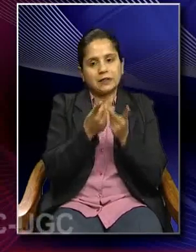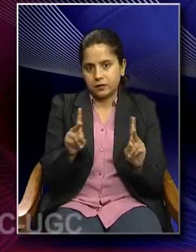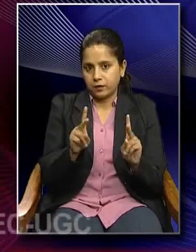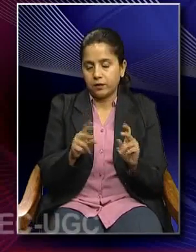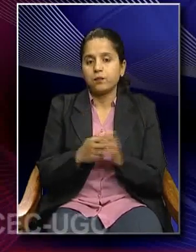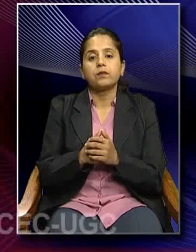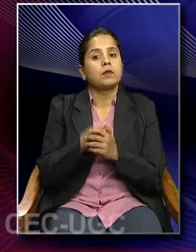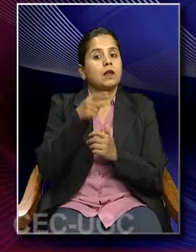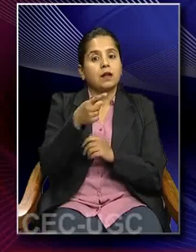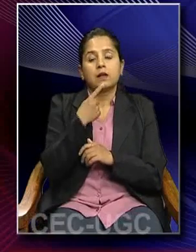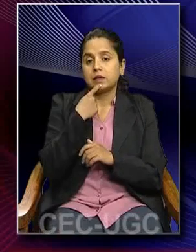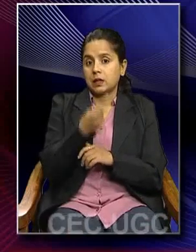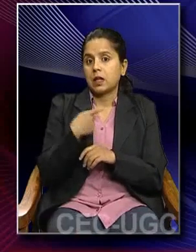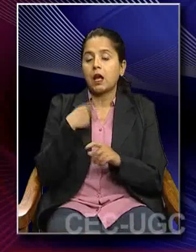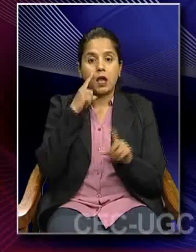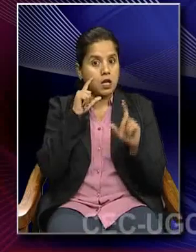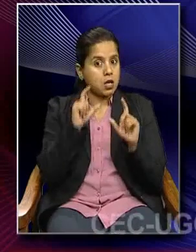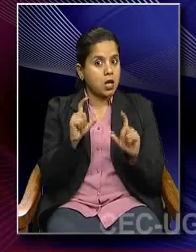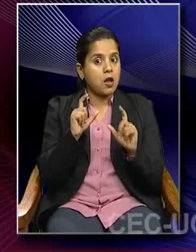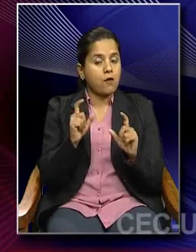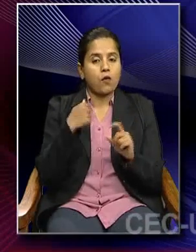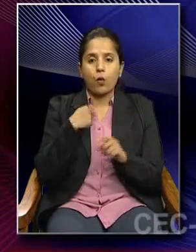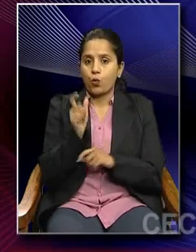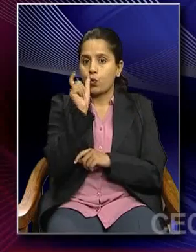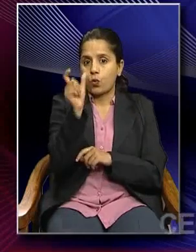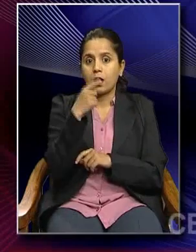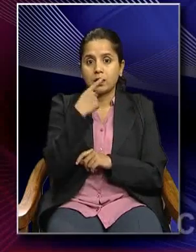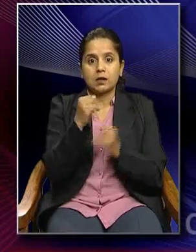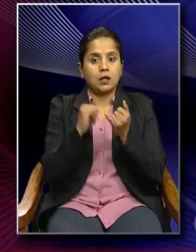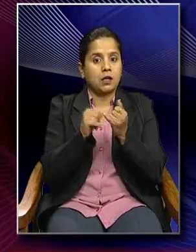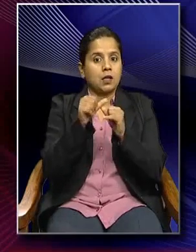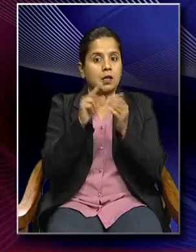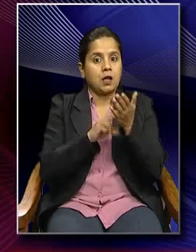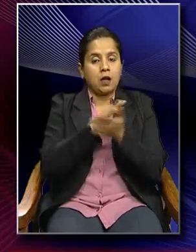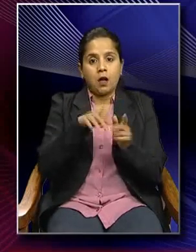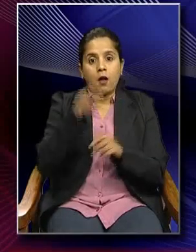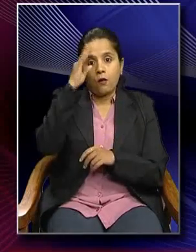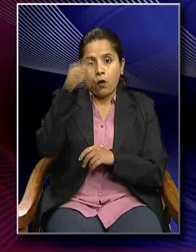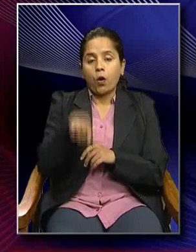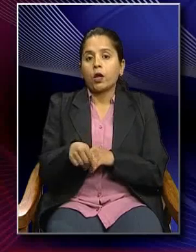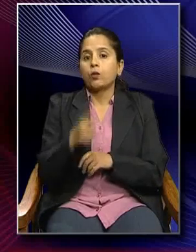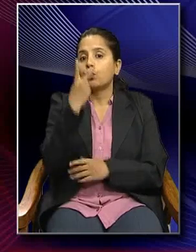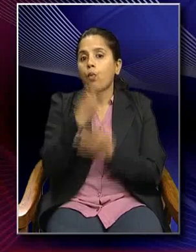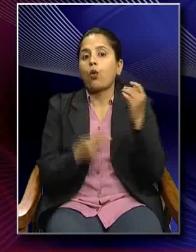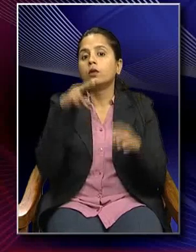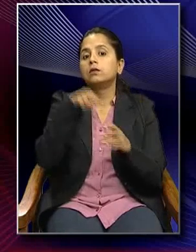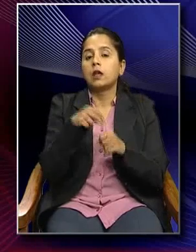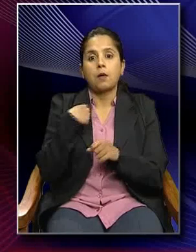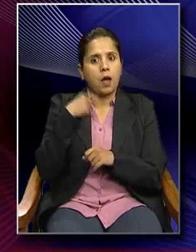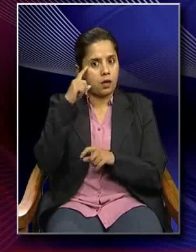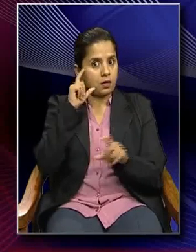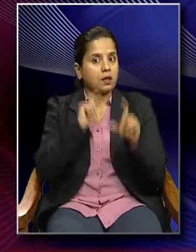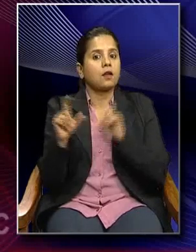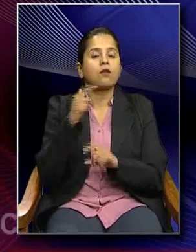Here we need to be very careful when we are saying that Sāṅkhya philosophy is dualistic,